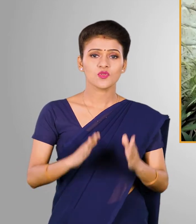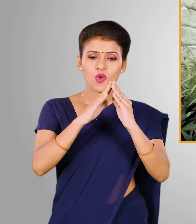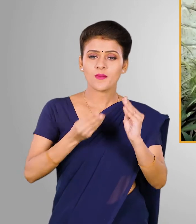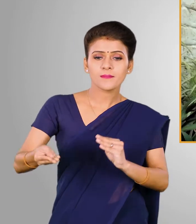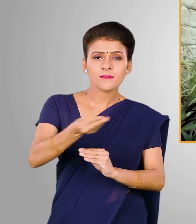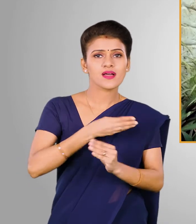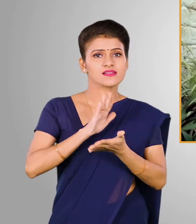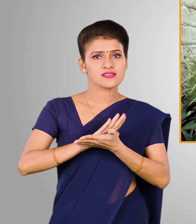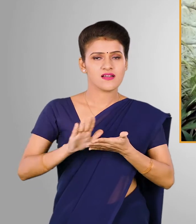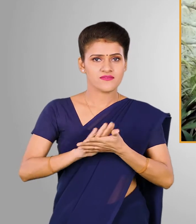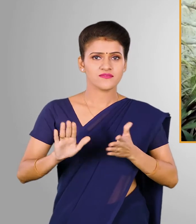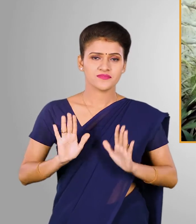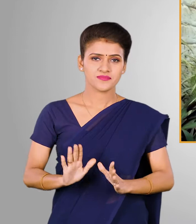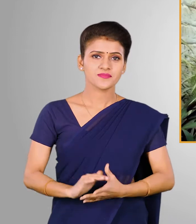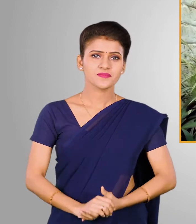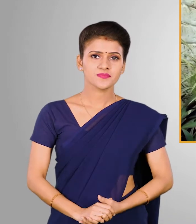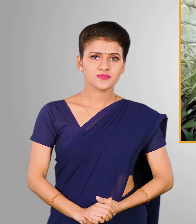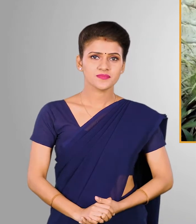Keep your surroundings clean.